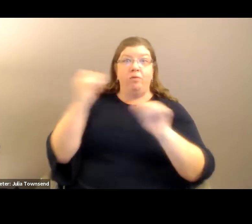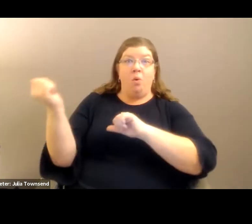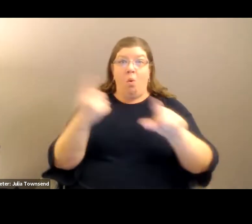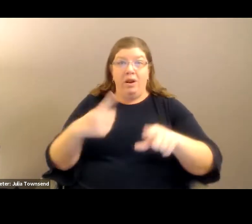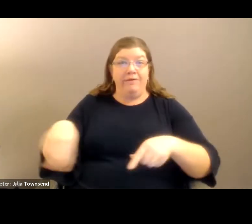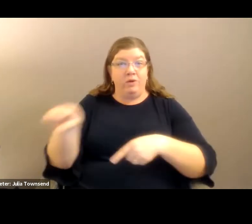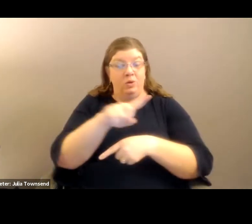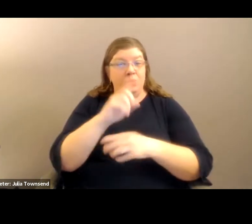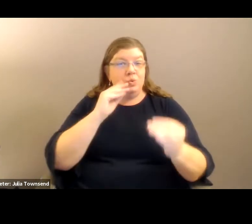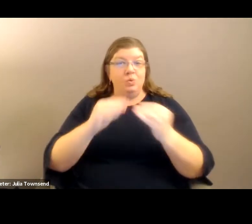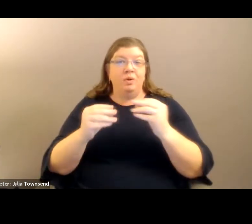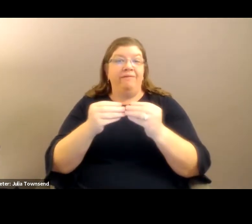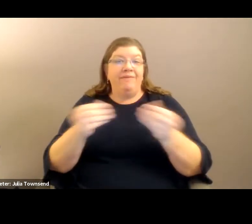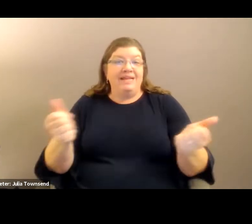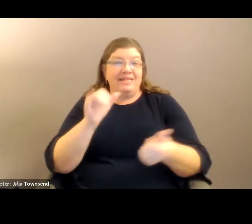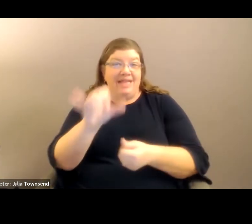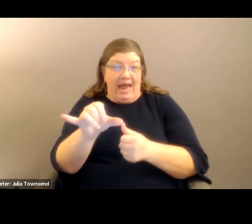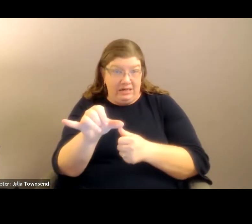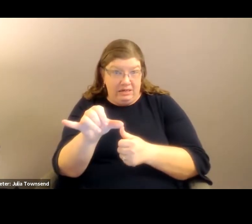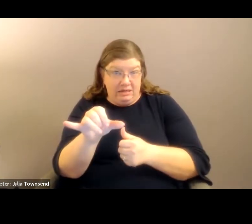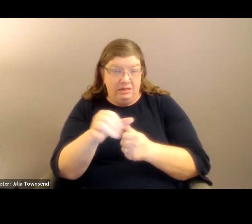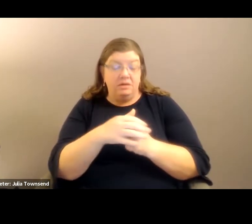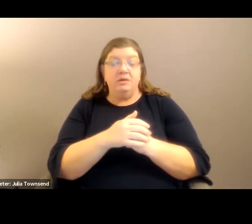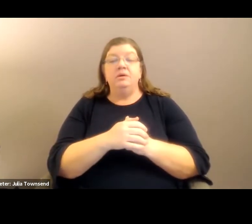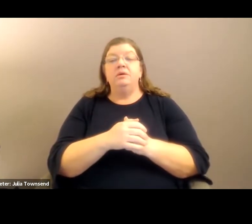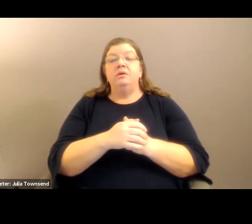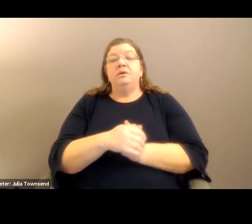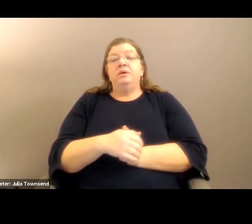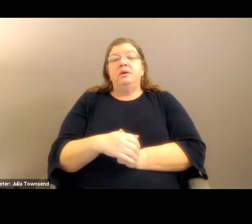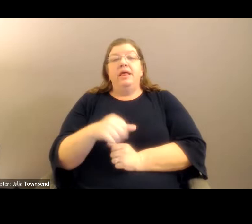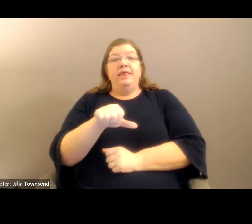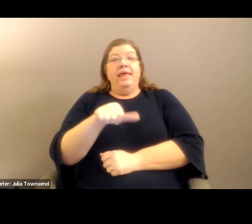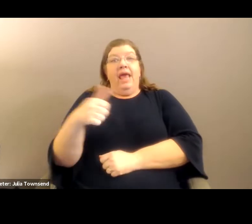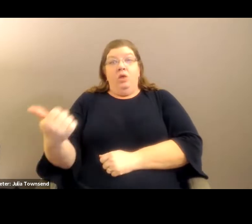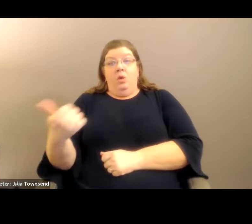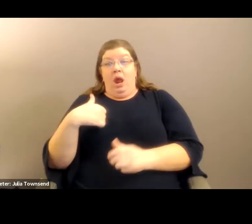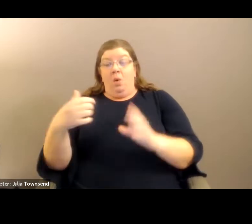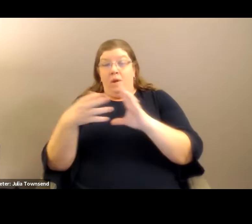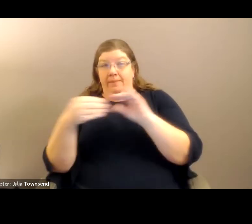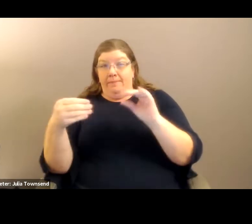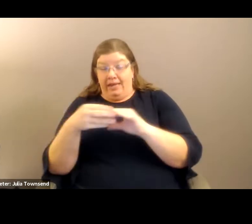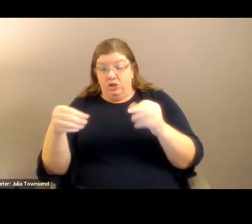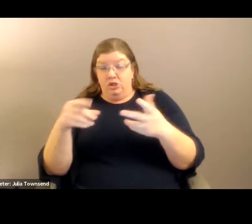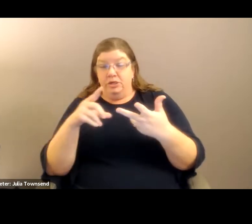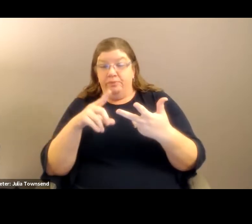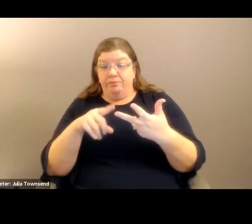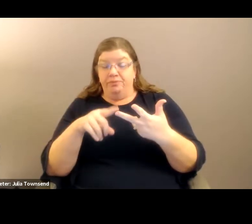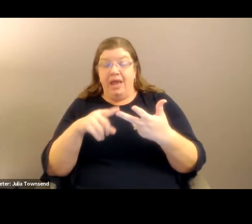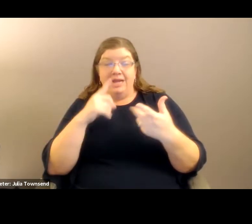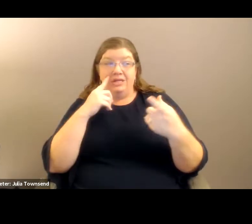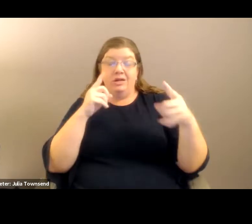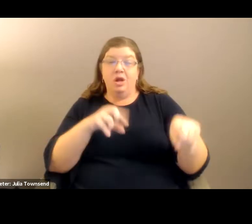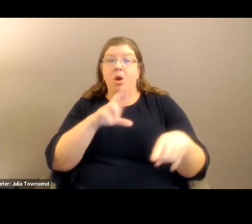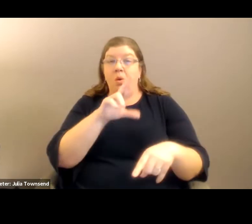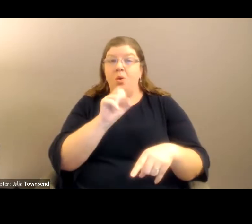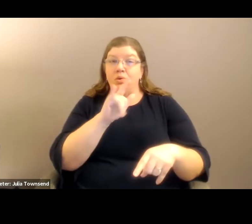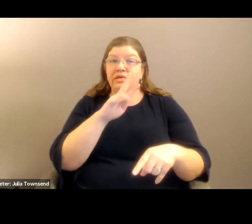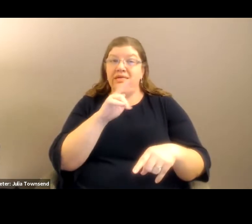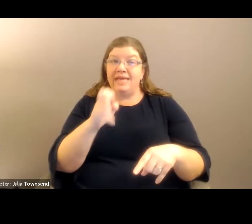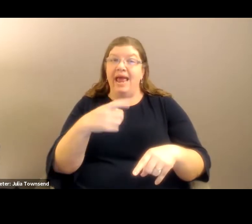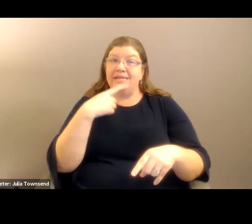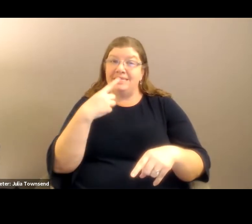to remedy this. And the other thing that I want to mention is just echo what Roseanne said